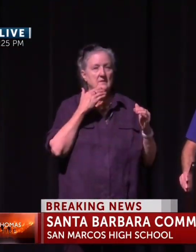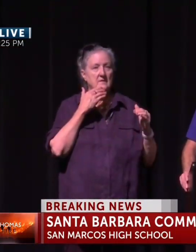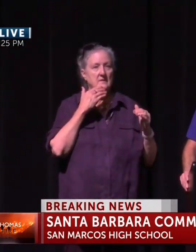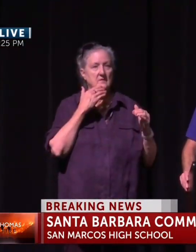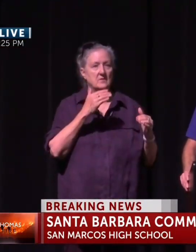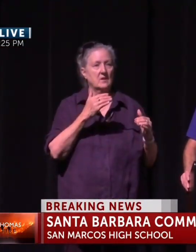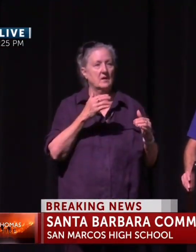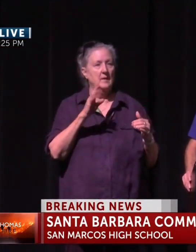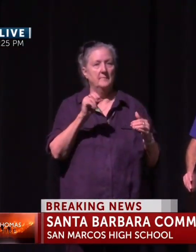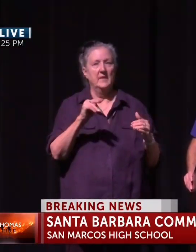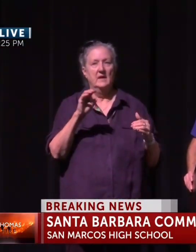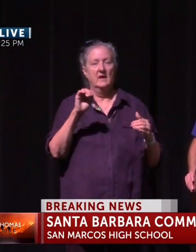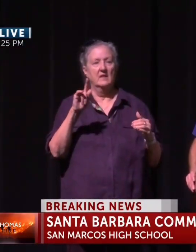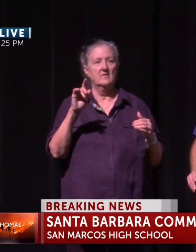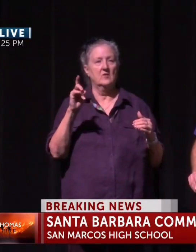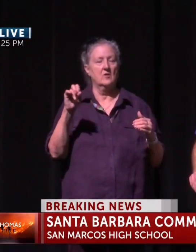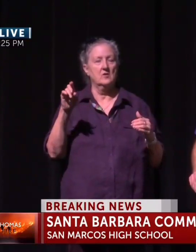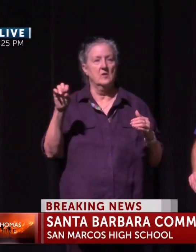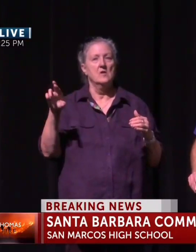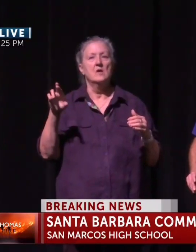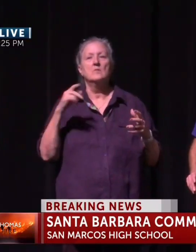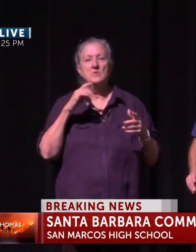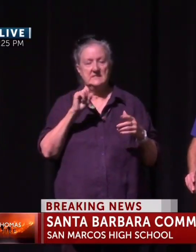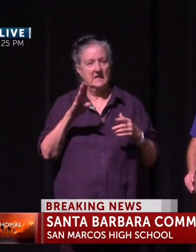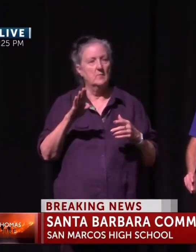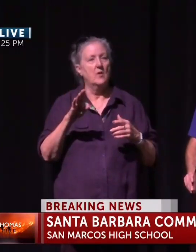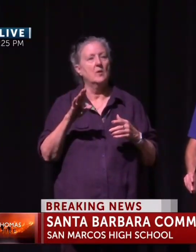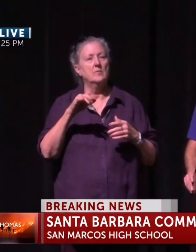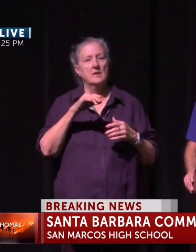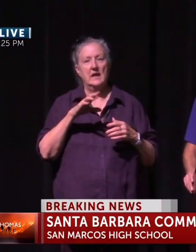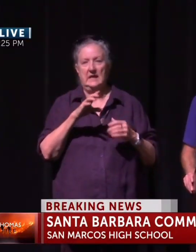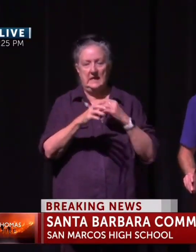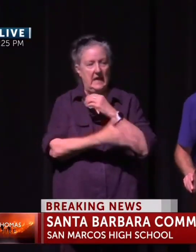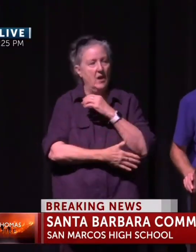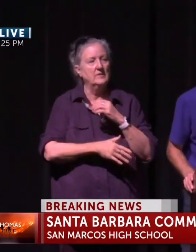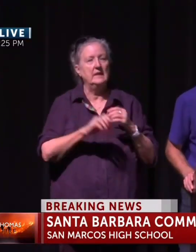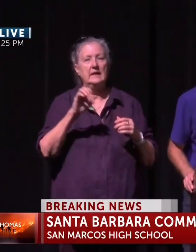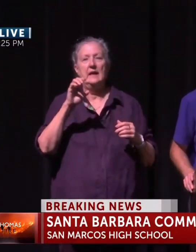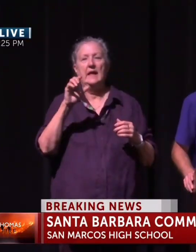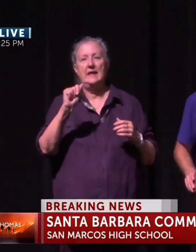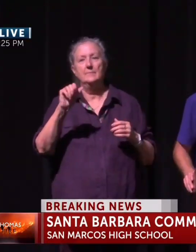Thanks. I'm Ben Ellenberger with the Santa Barbara County Air Pollution Control District.